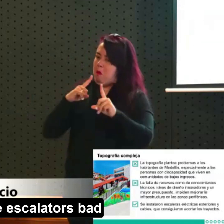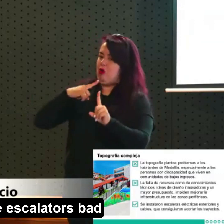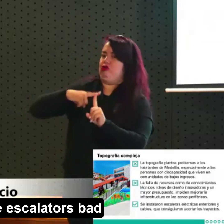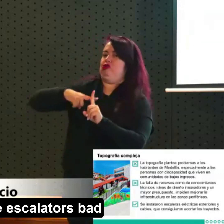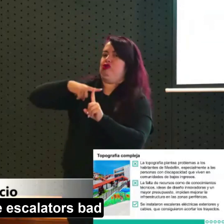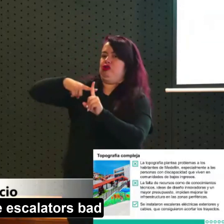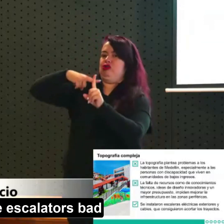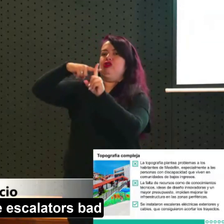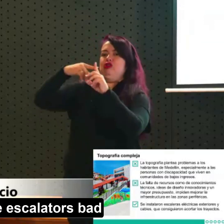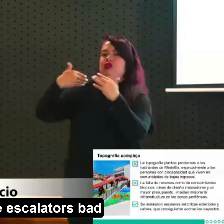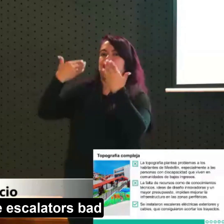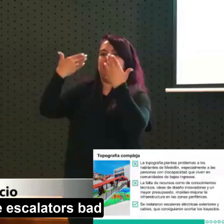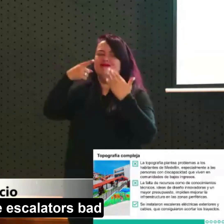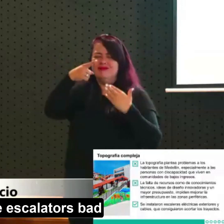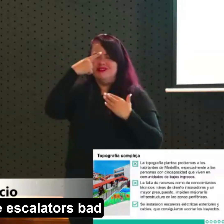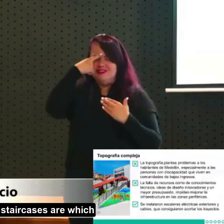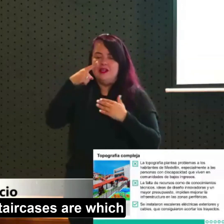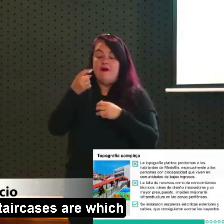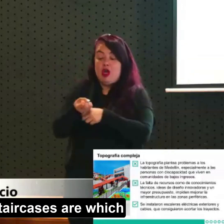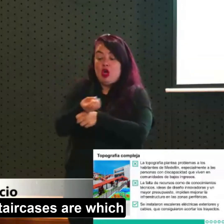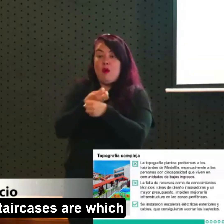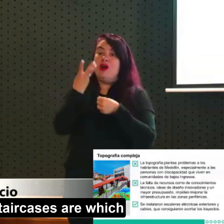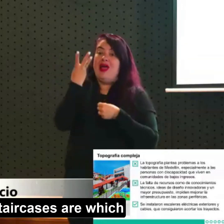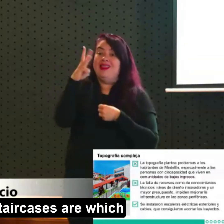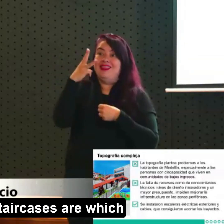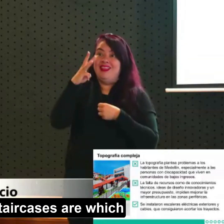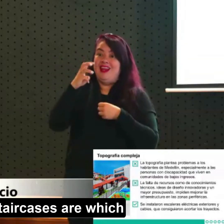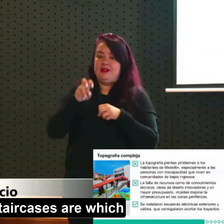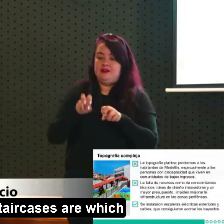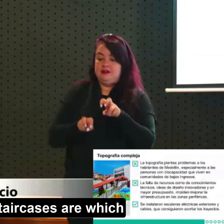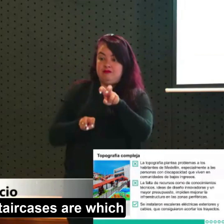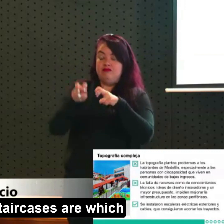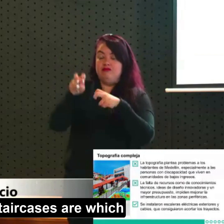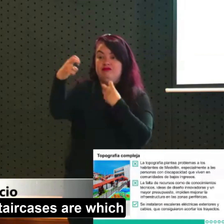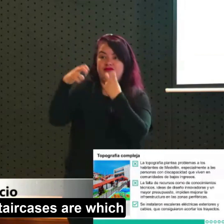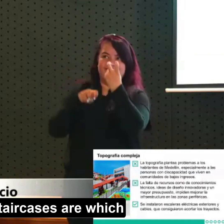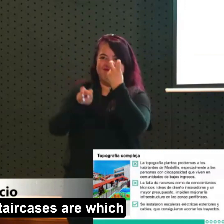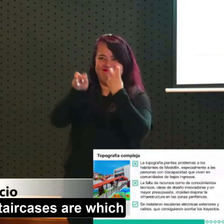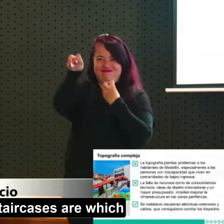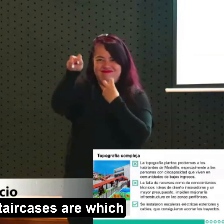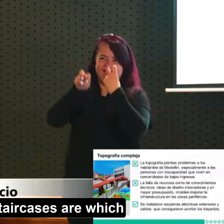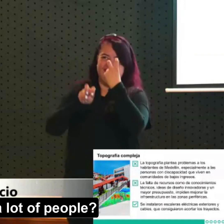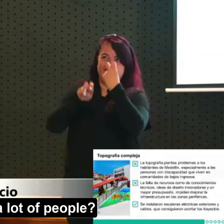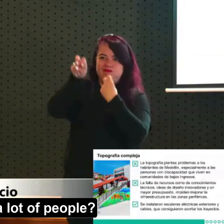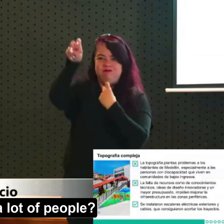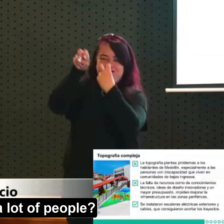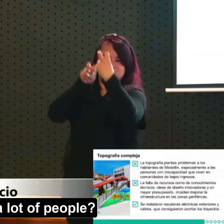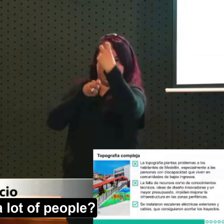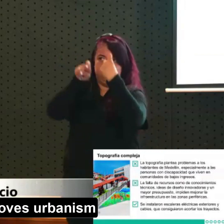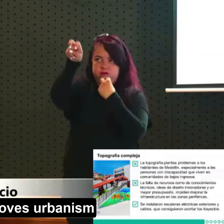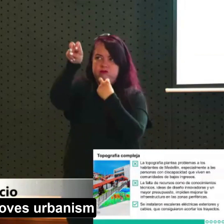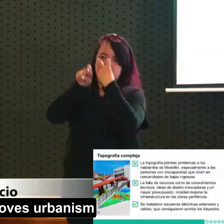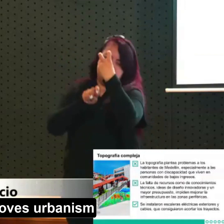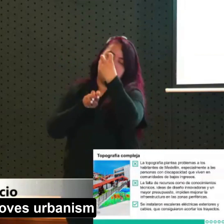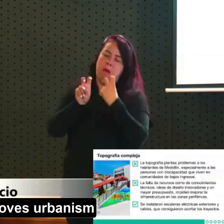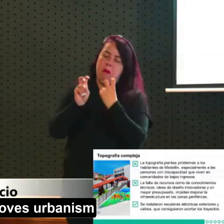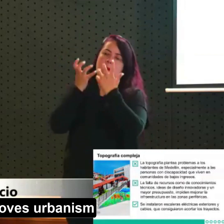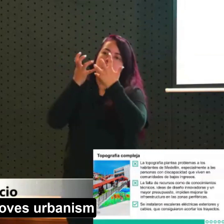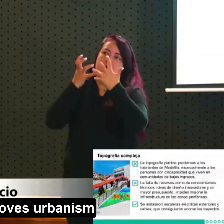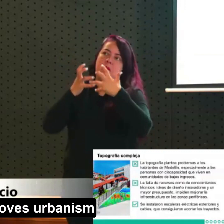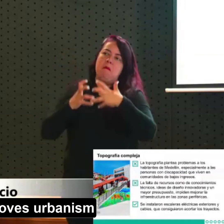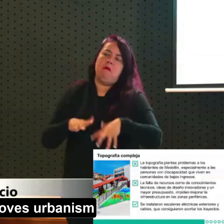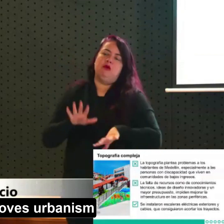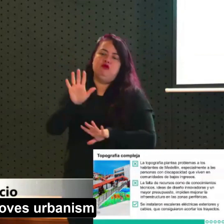we have escalators that are electrical staircases or escalate, which helps a lot of people. It